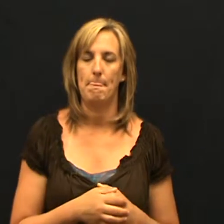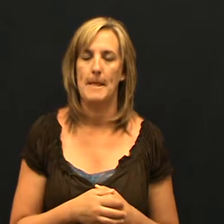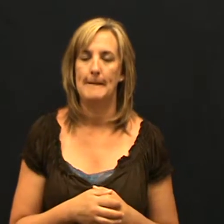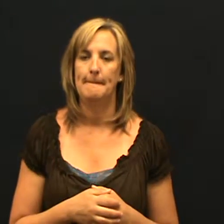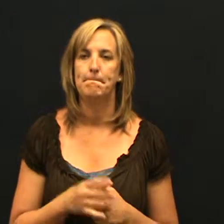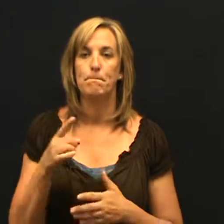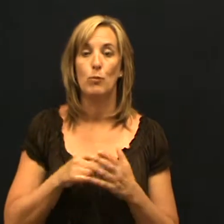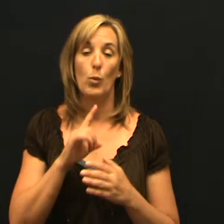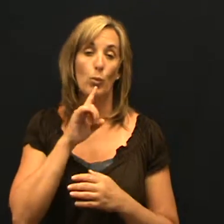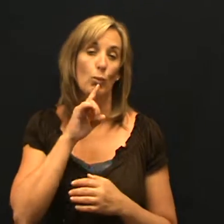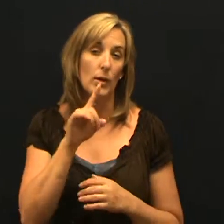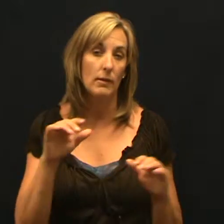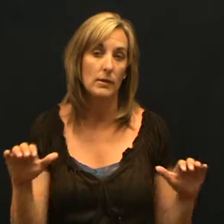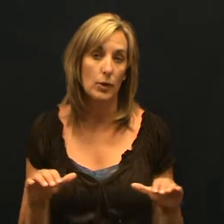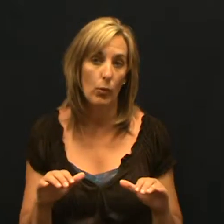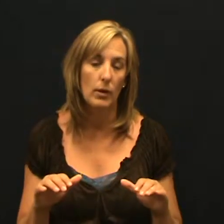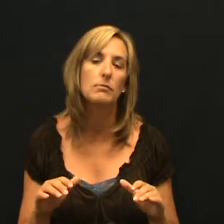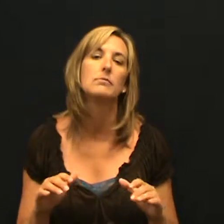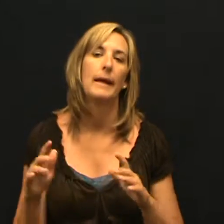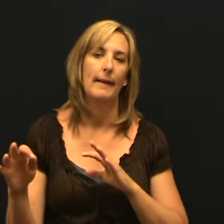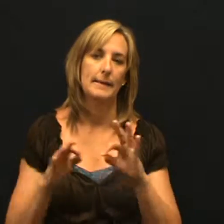is we're explaining the difference between